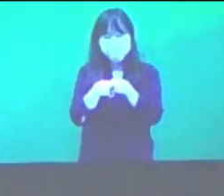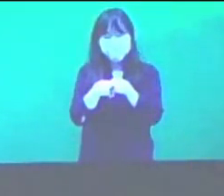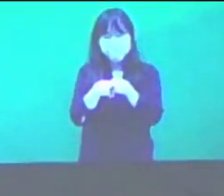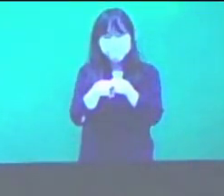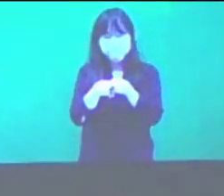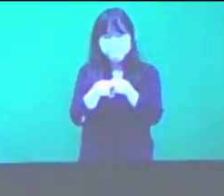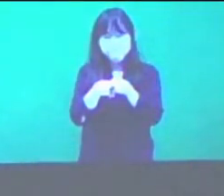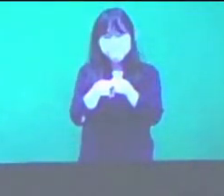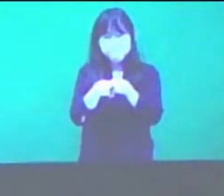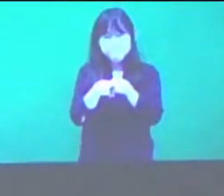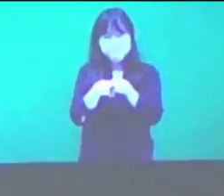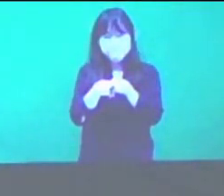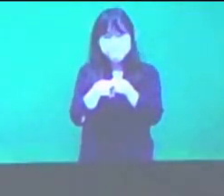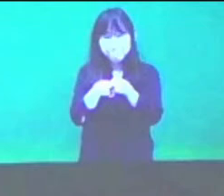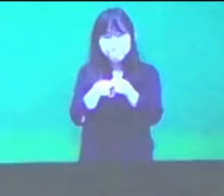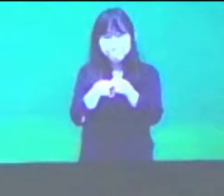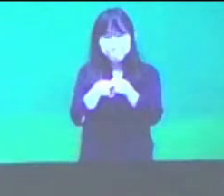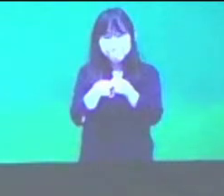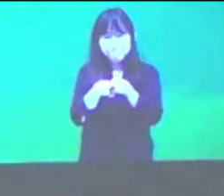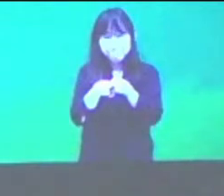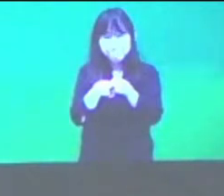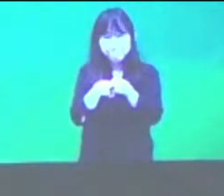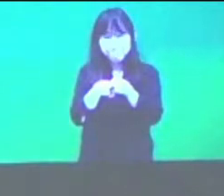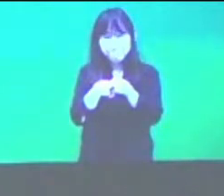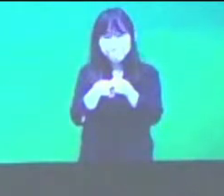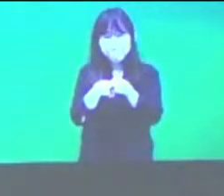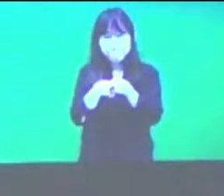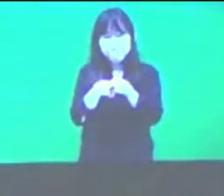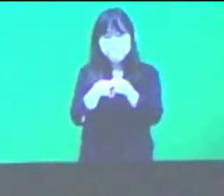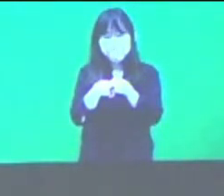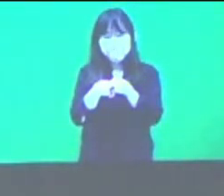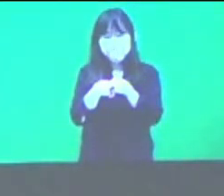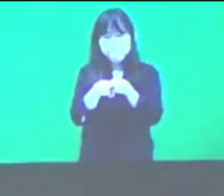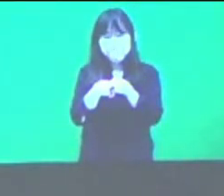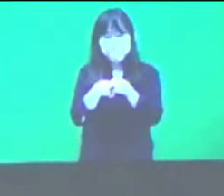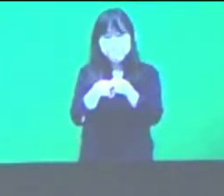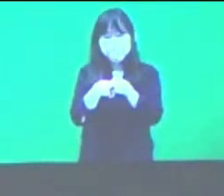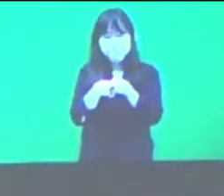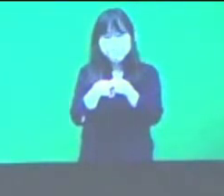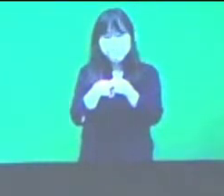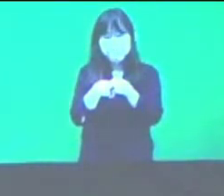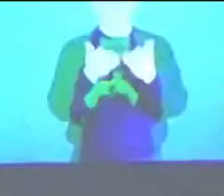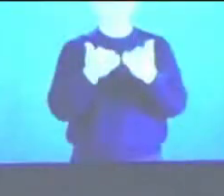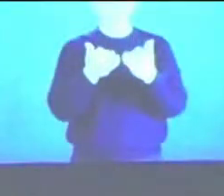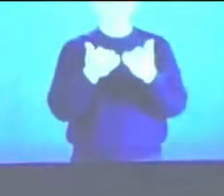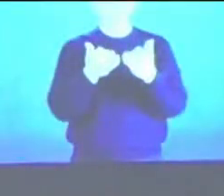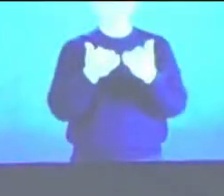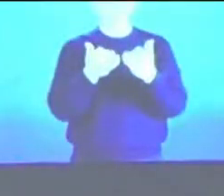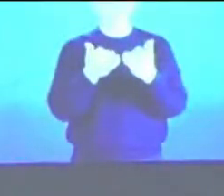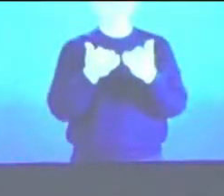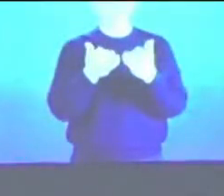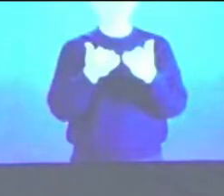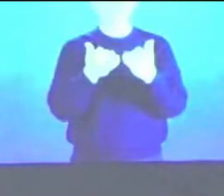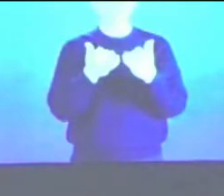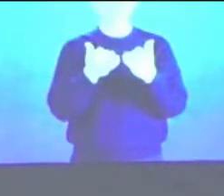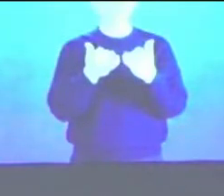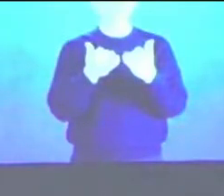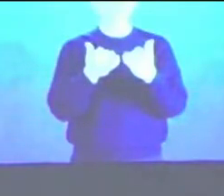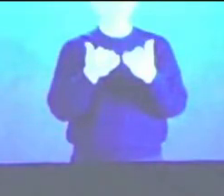Finally, to close with, I'd like to look at one more passage. Oh, the final passage in Mark.